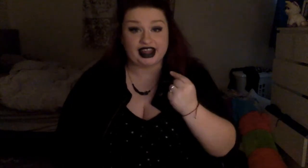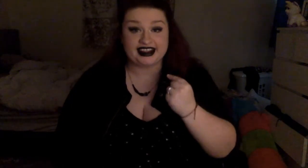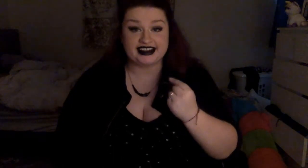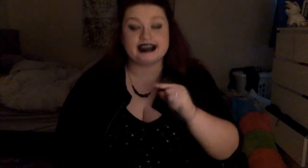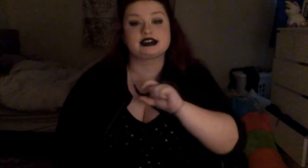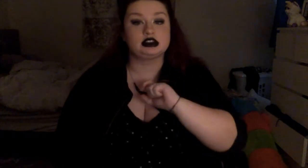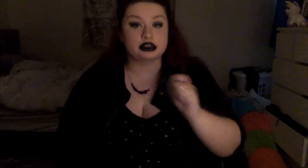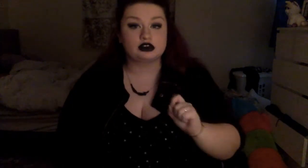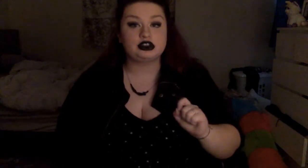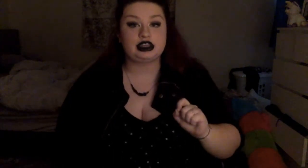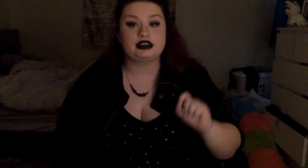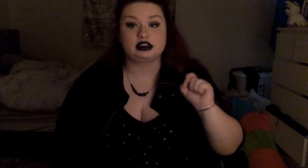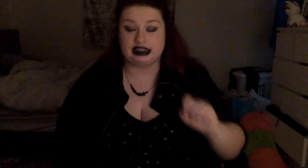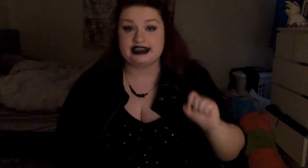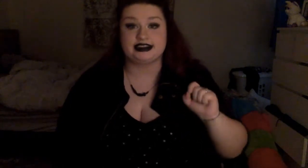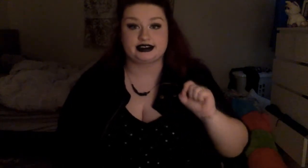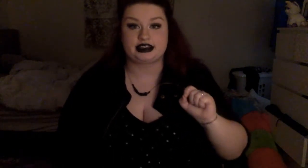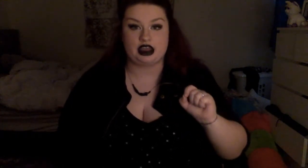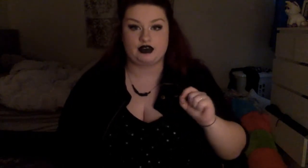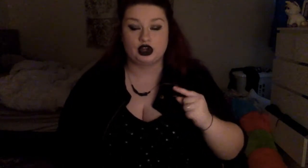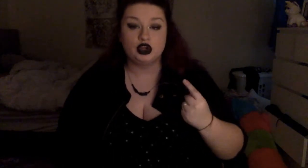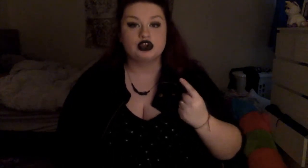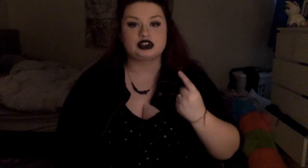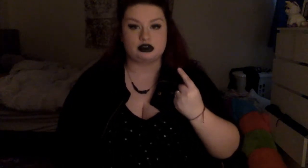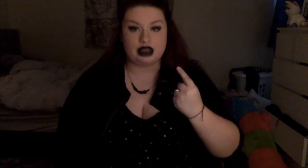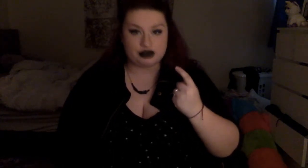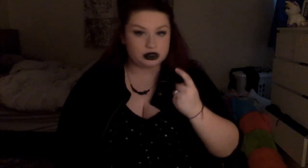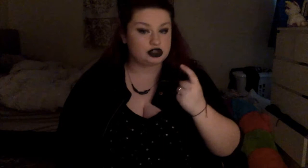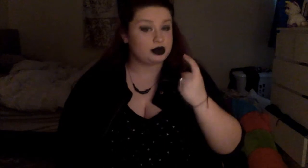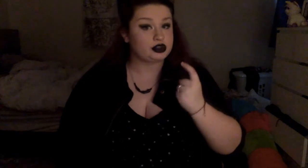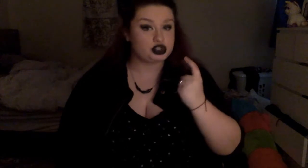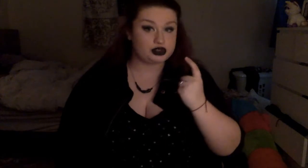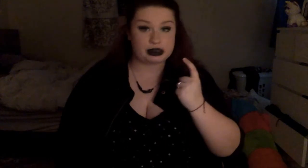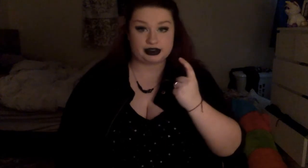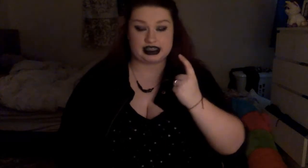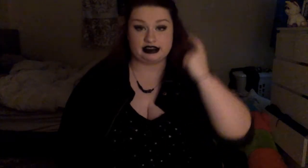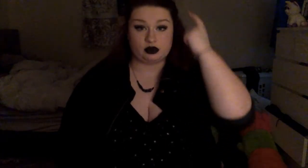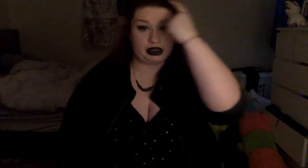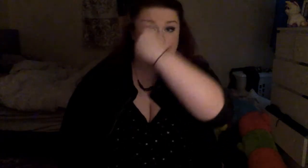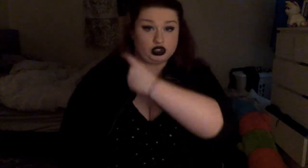like is literally the laziest thing ever. So if you were to do it with two separate signs, it would be look